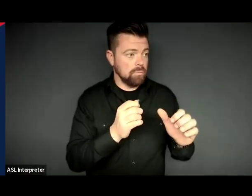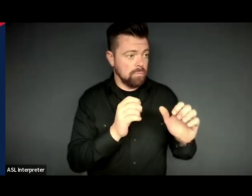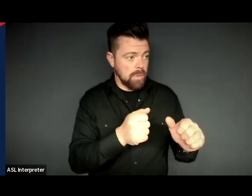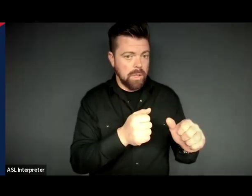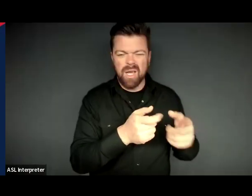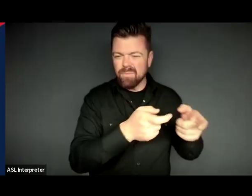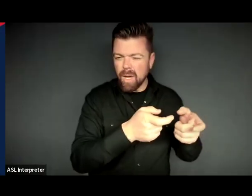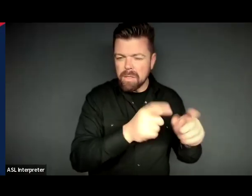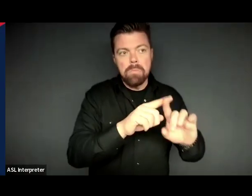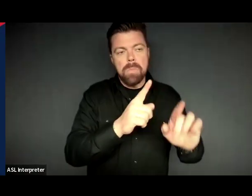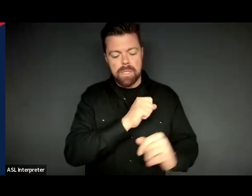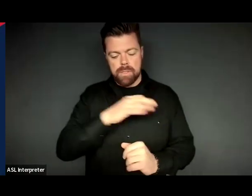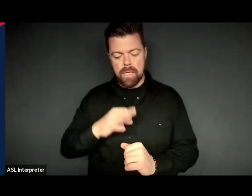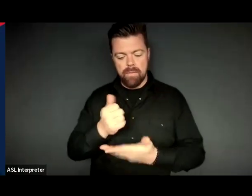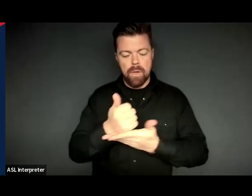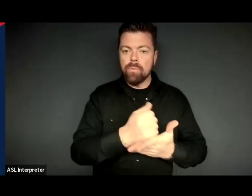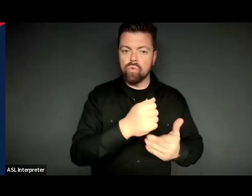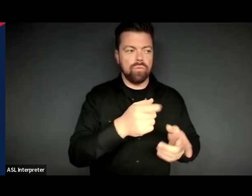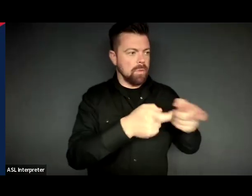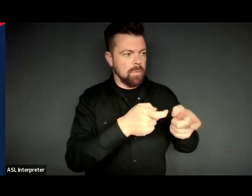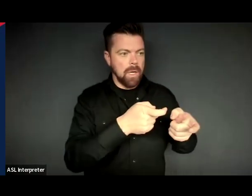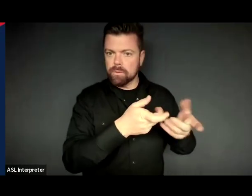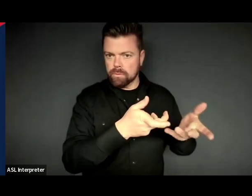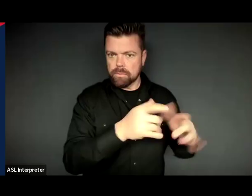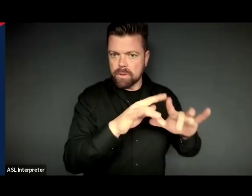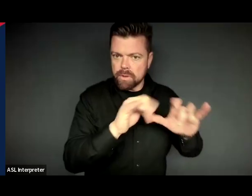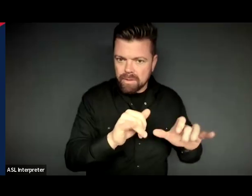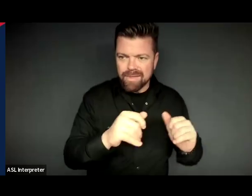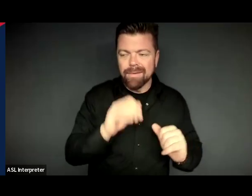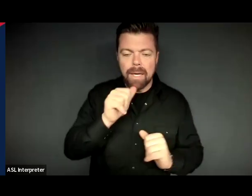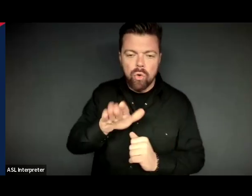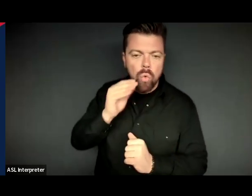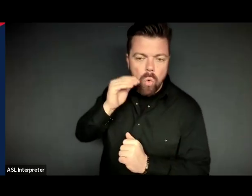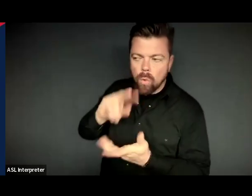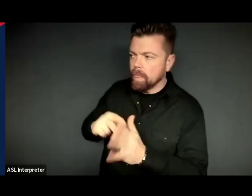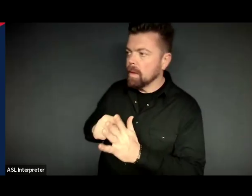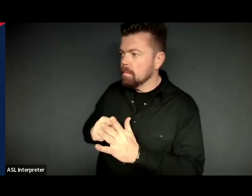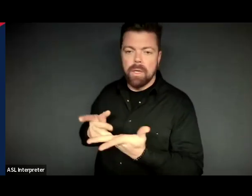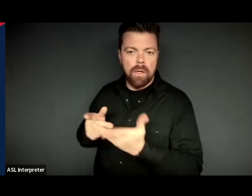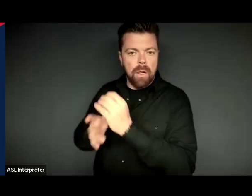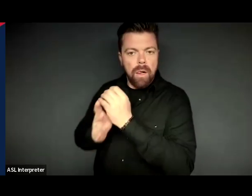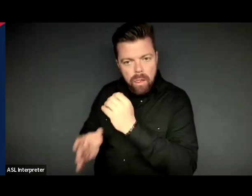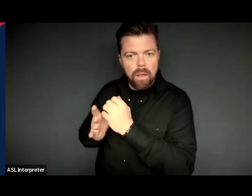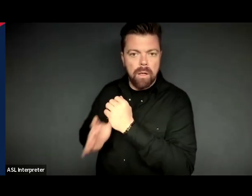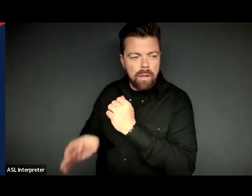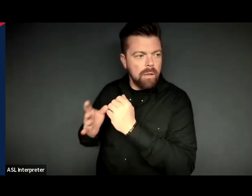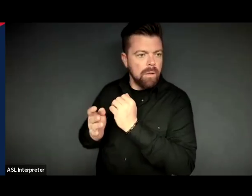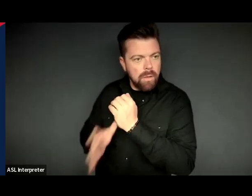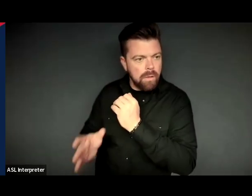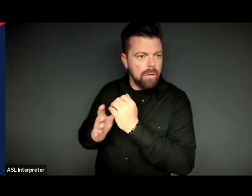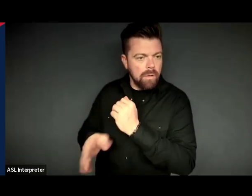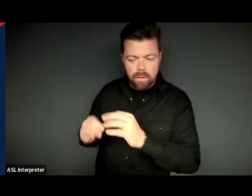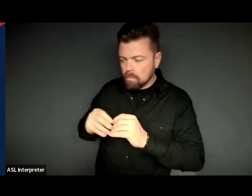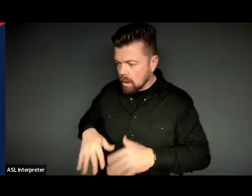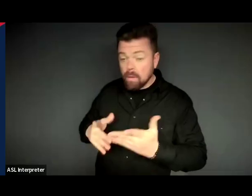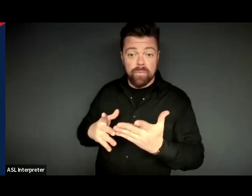the bed in your house, the stool's all over, you're trying to clean up the stool, and oh, then there's more stool. So check with your insurance